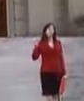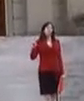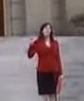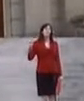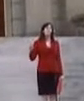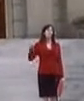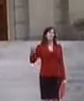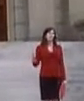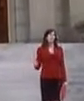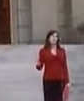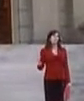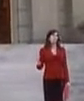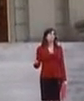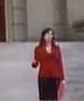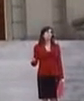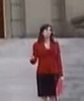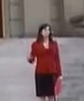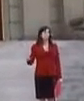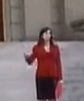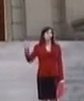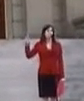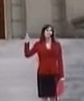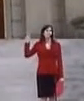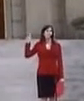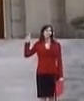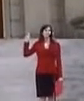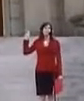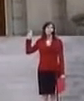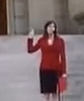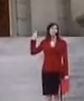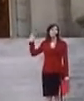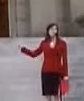Because we're not going to let